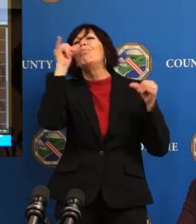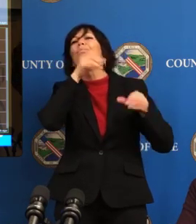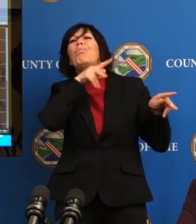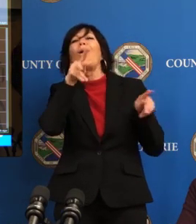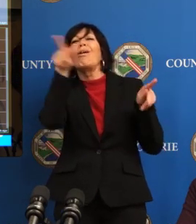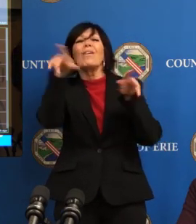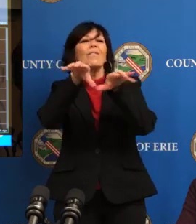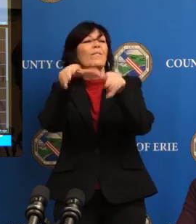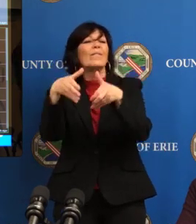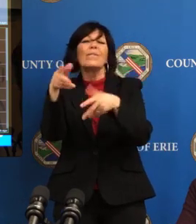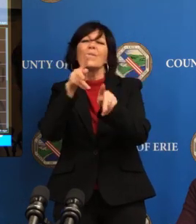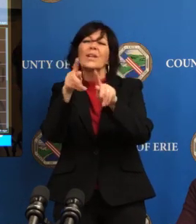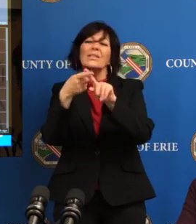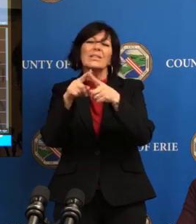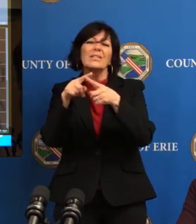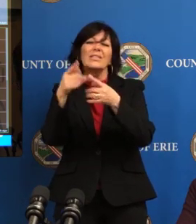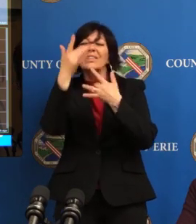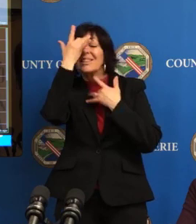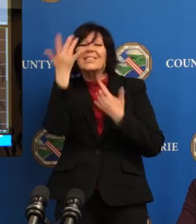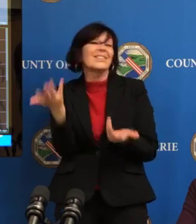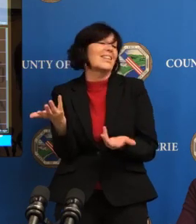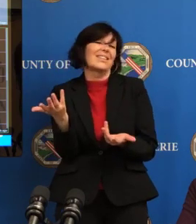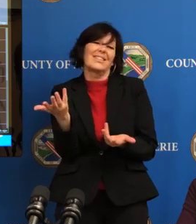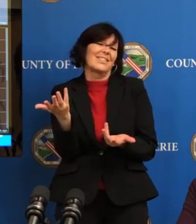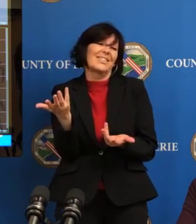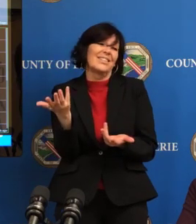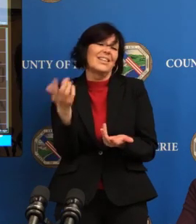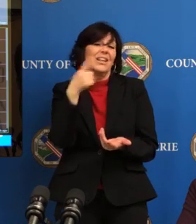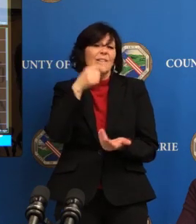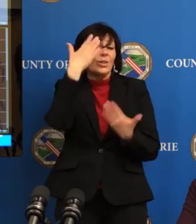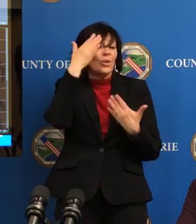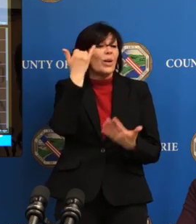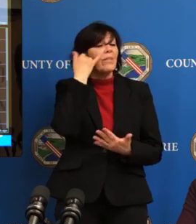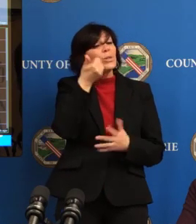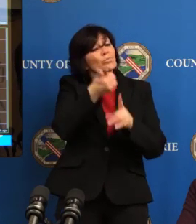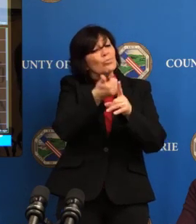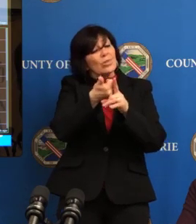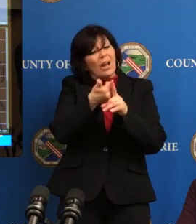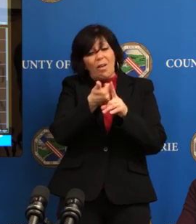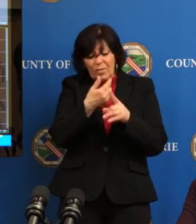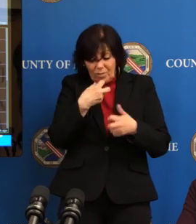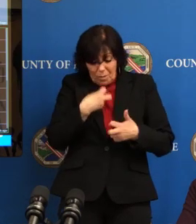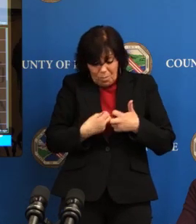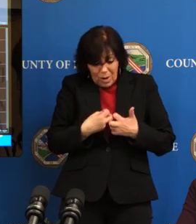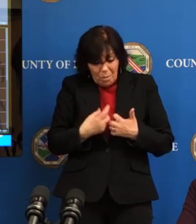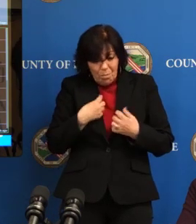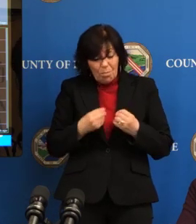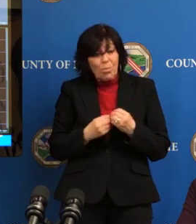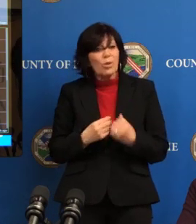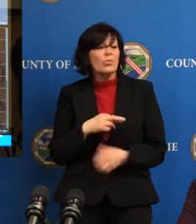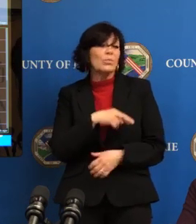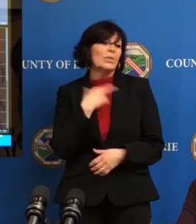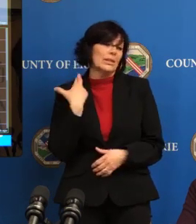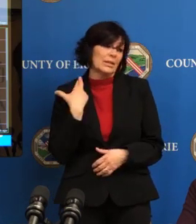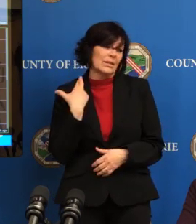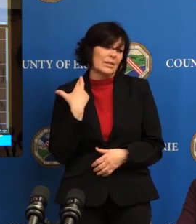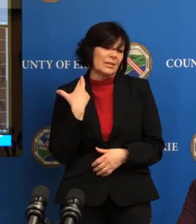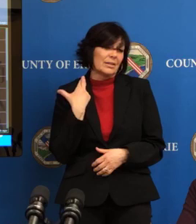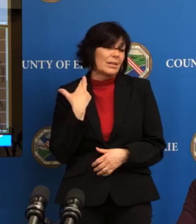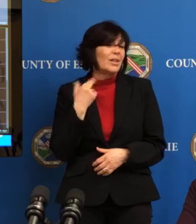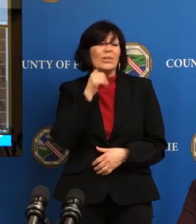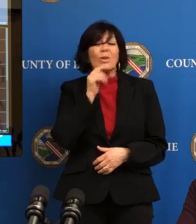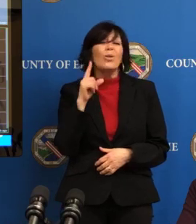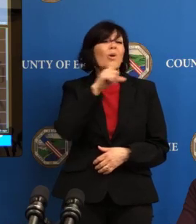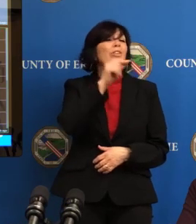to potentially get yourself sick, your friend sick, and of course, you don't know if you have an underlying health condition that could put you more at risk. You don't want to go over to your